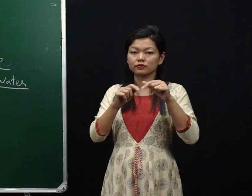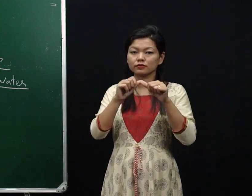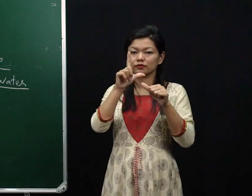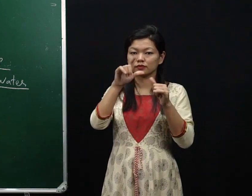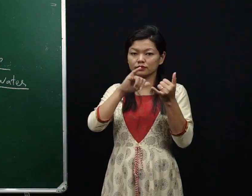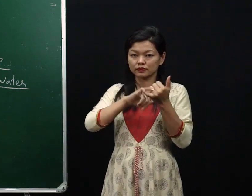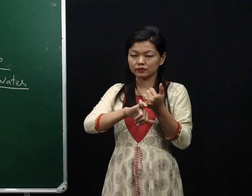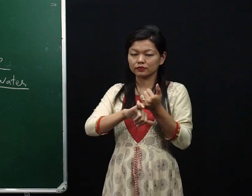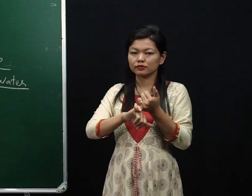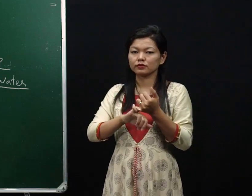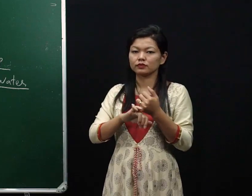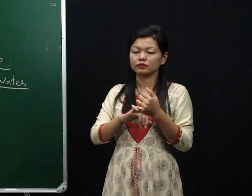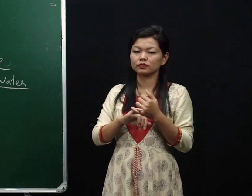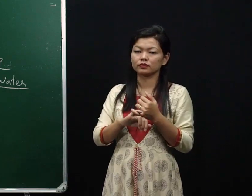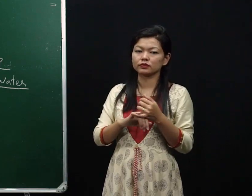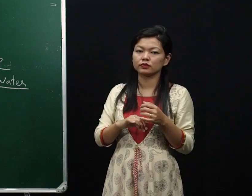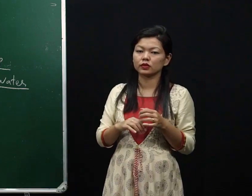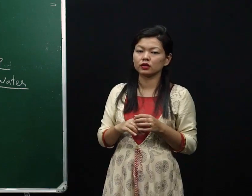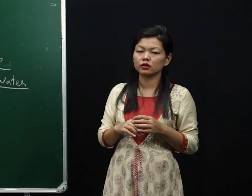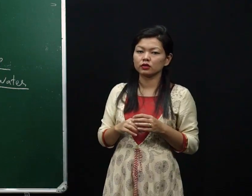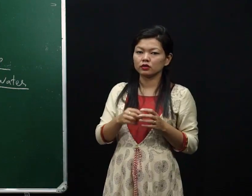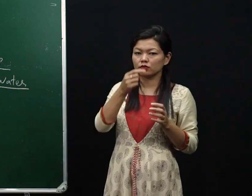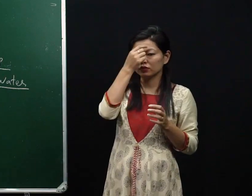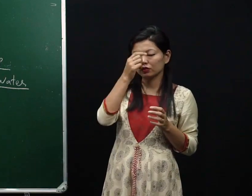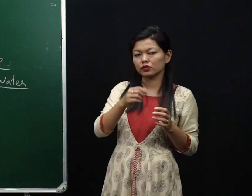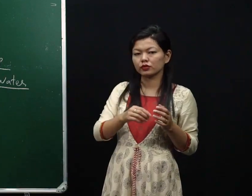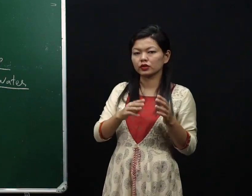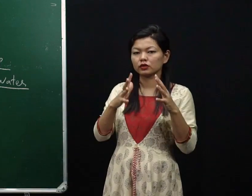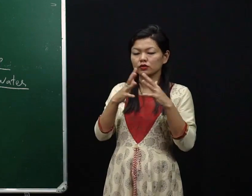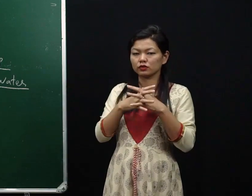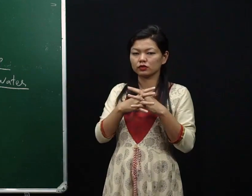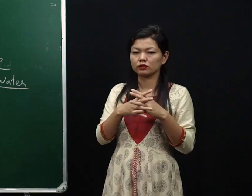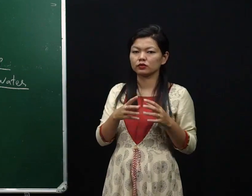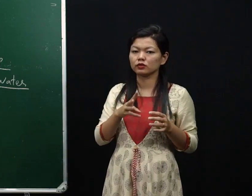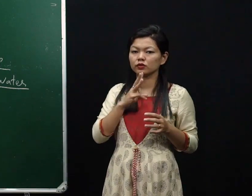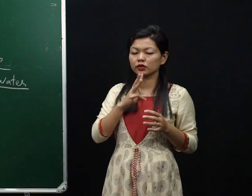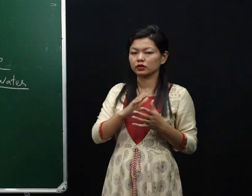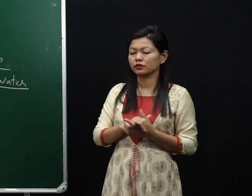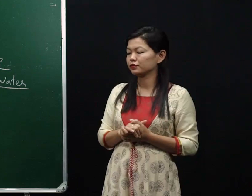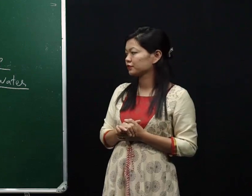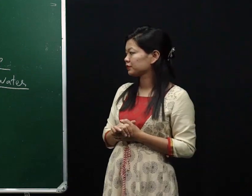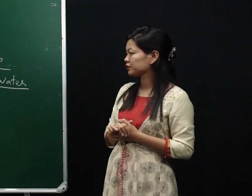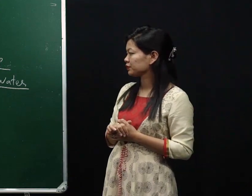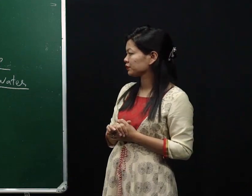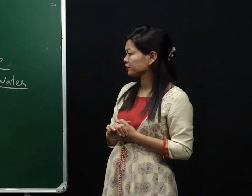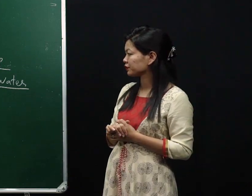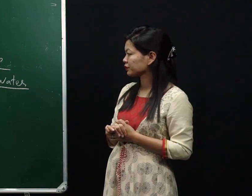But non-metals, they do not react with water. Keep this in mind. Metals, they react